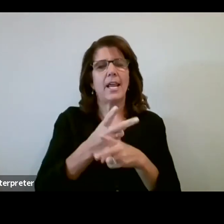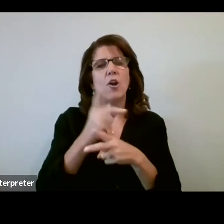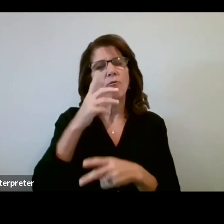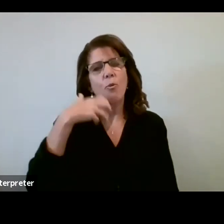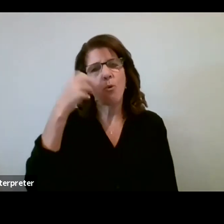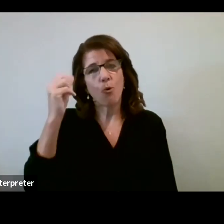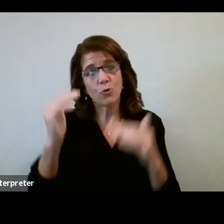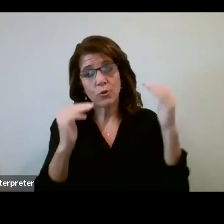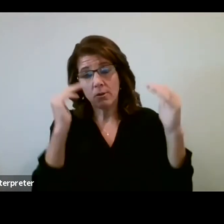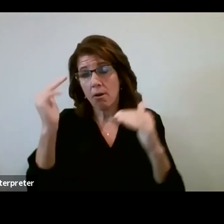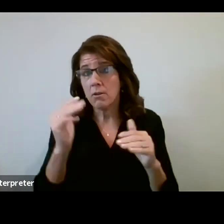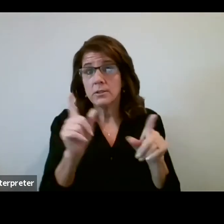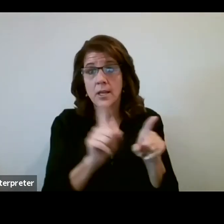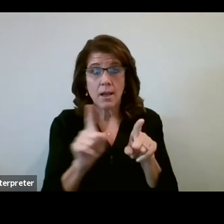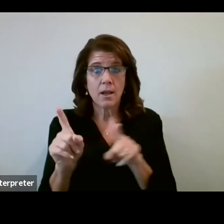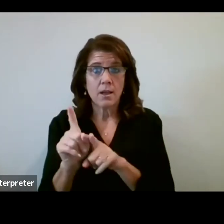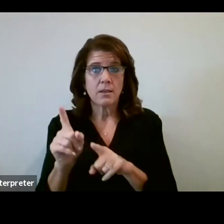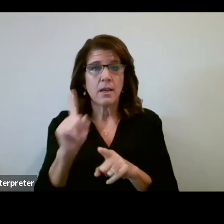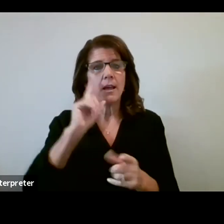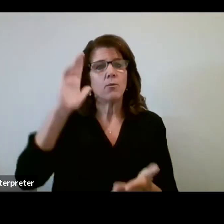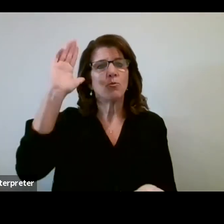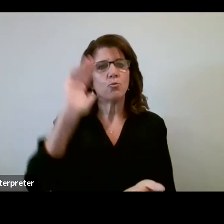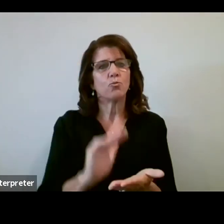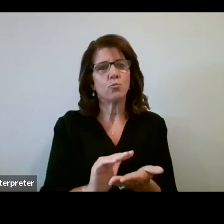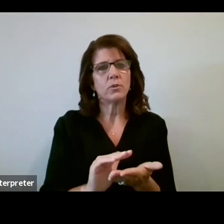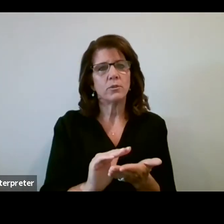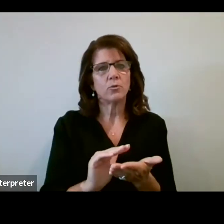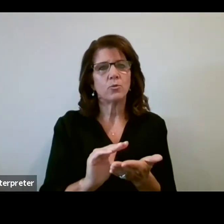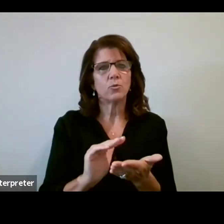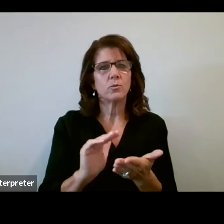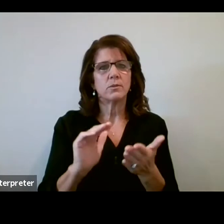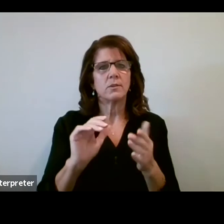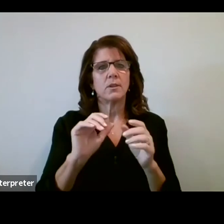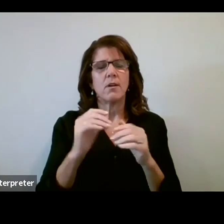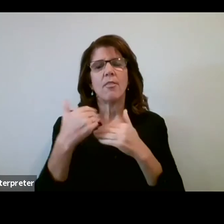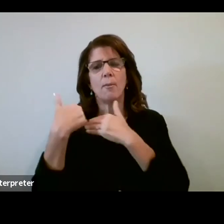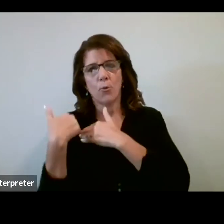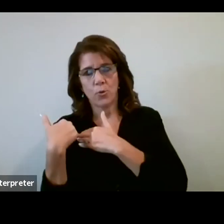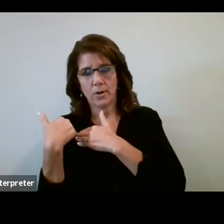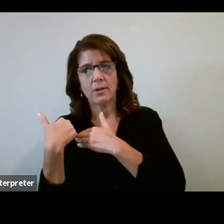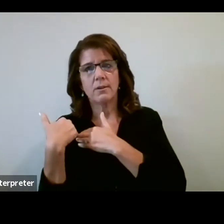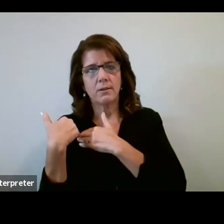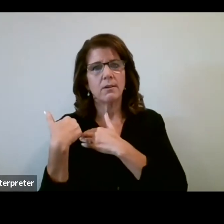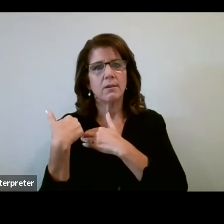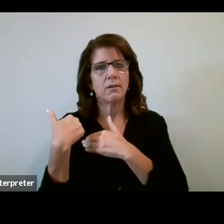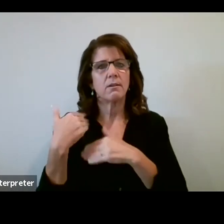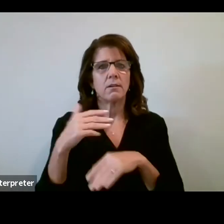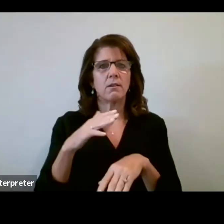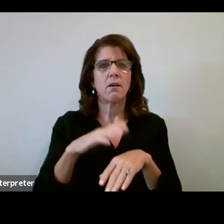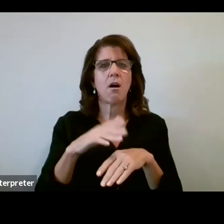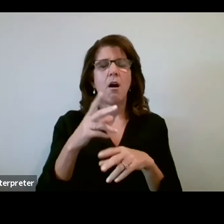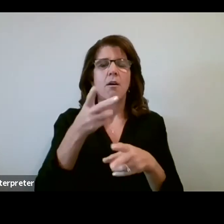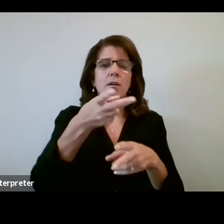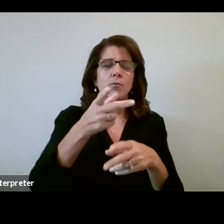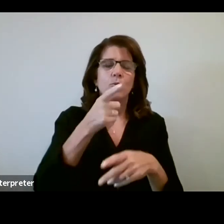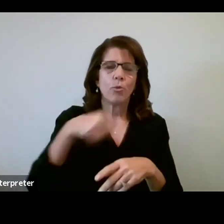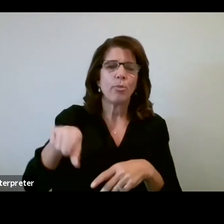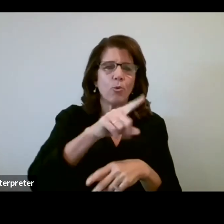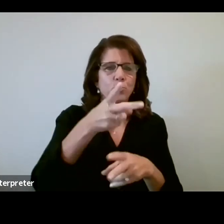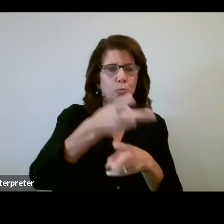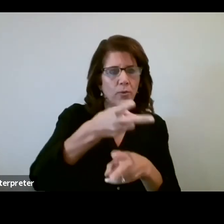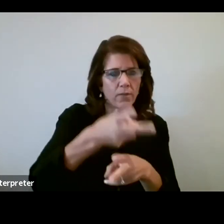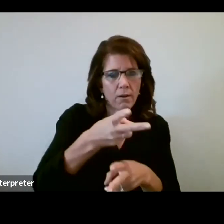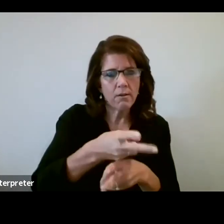and potentially reduce the societal burdens on care providers